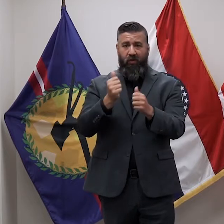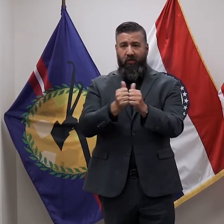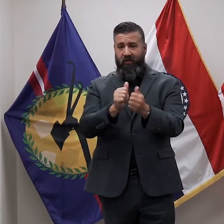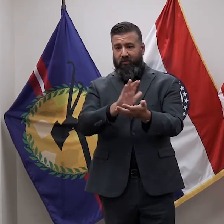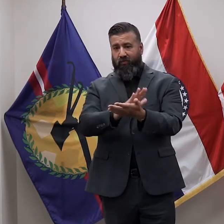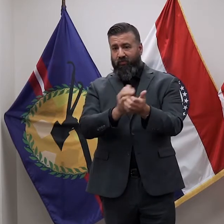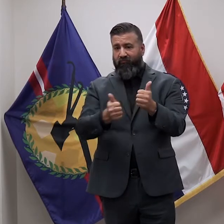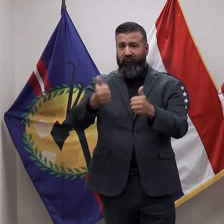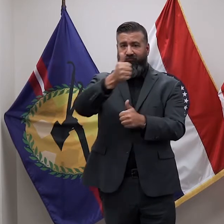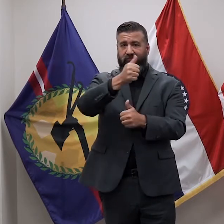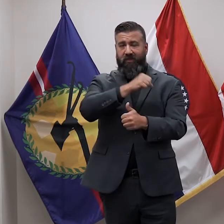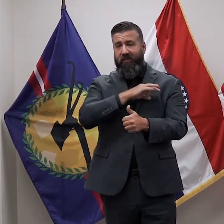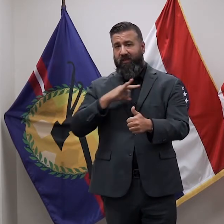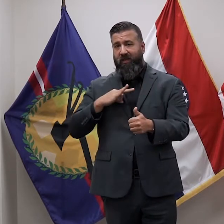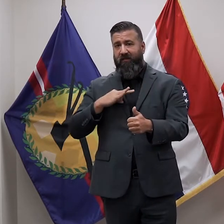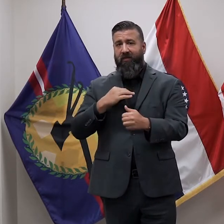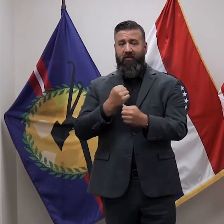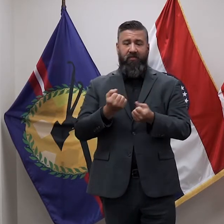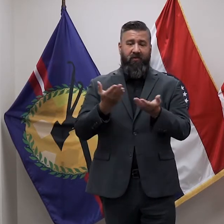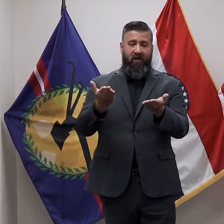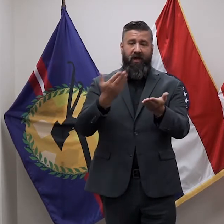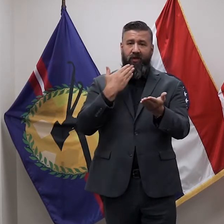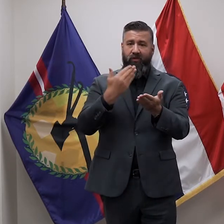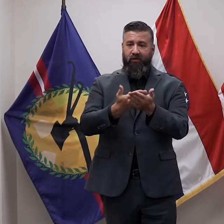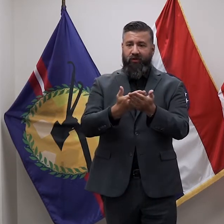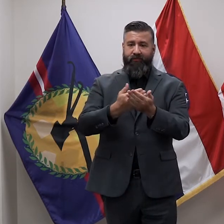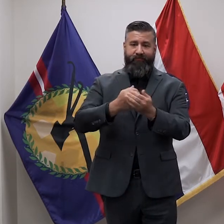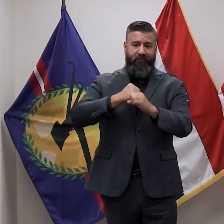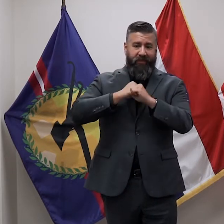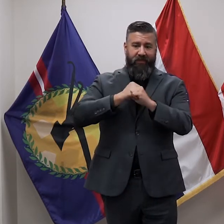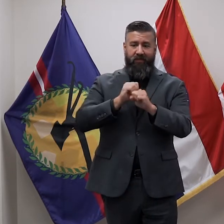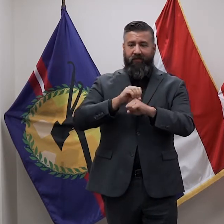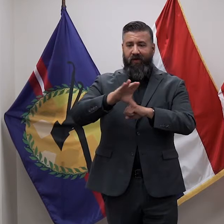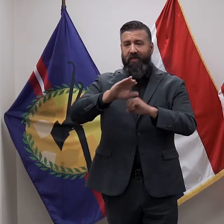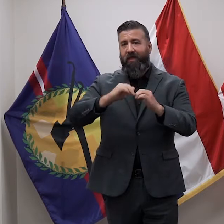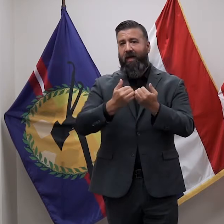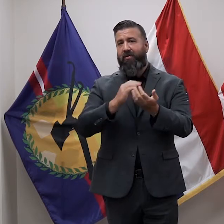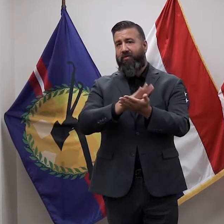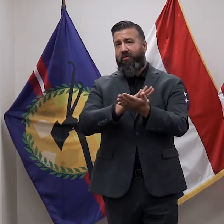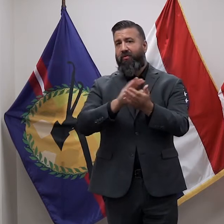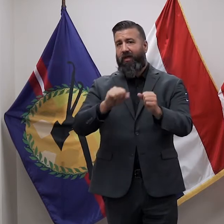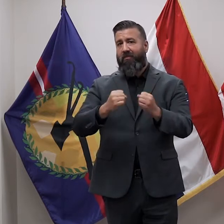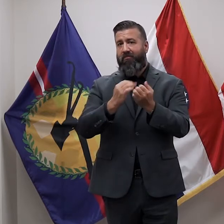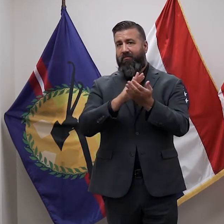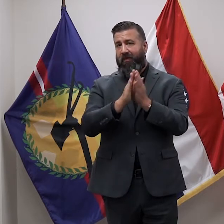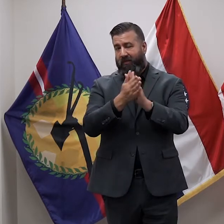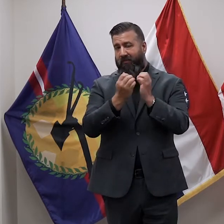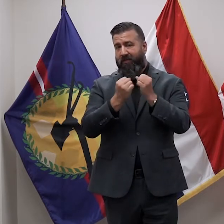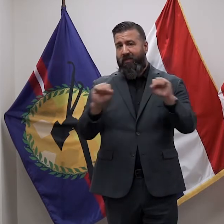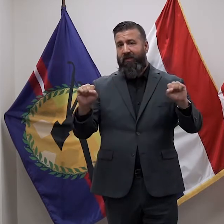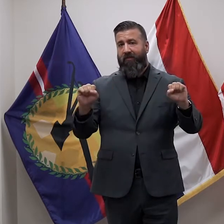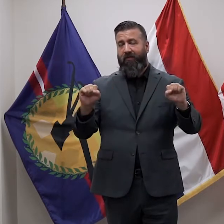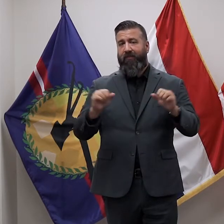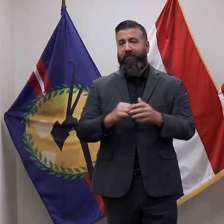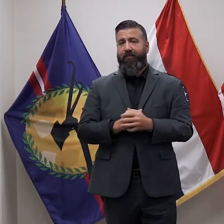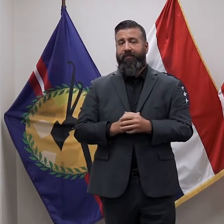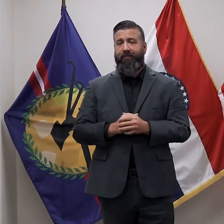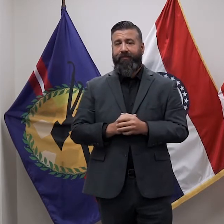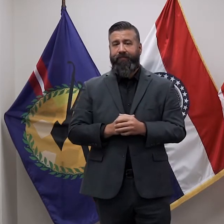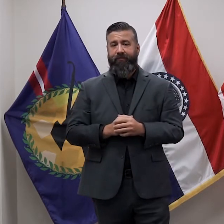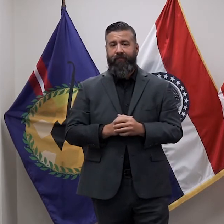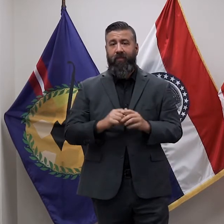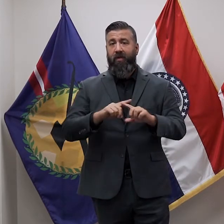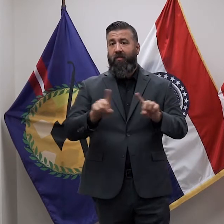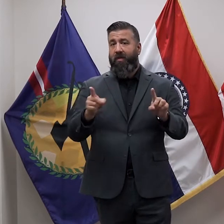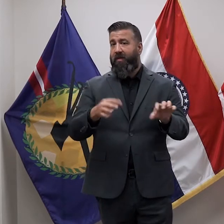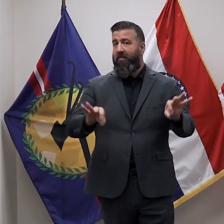school nurses and school staff to provide good mitigation advice about how school can be as safe as possible as we enter in. But